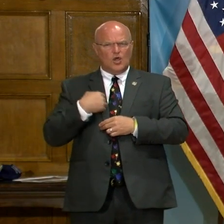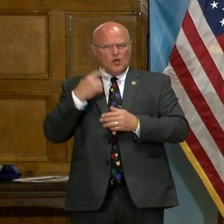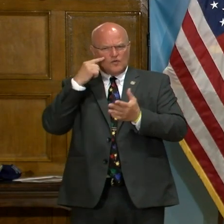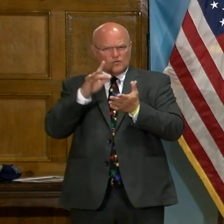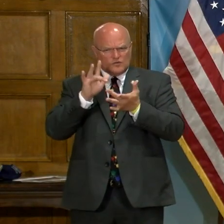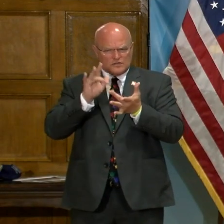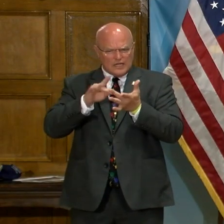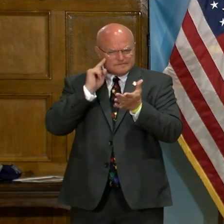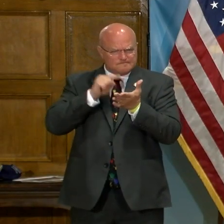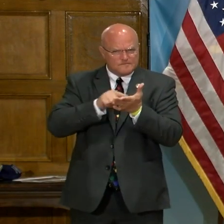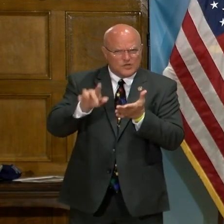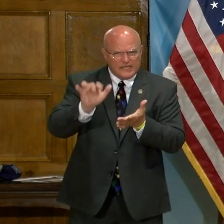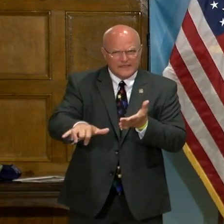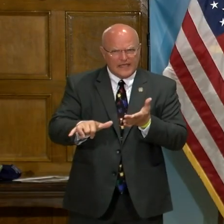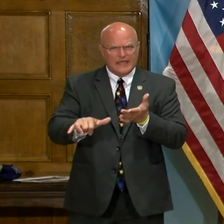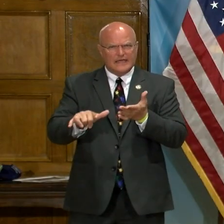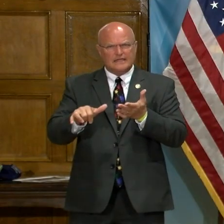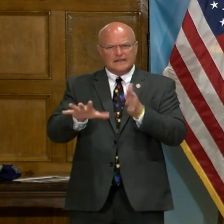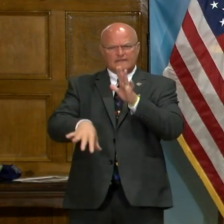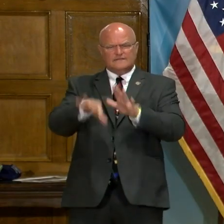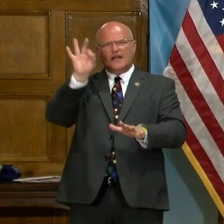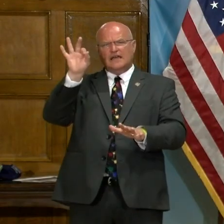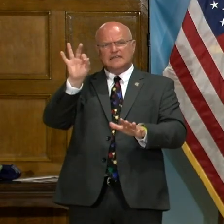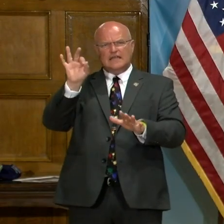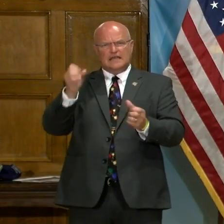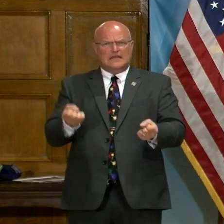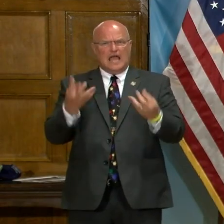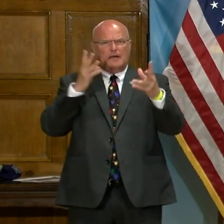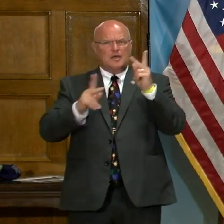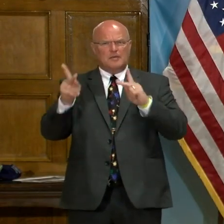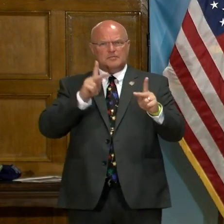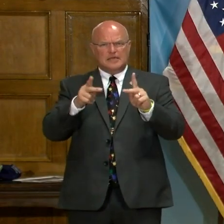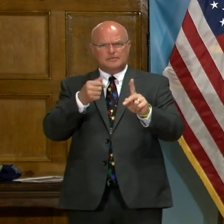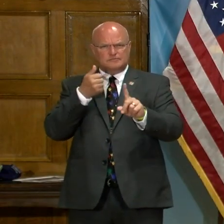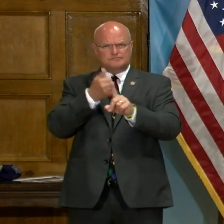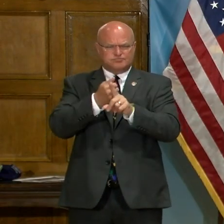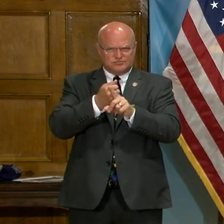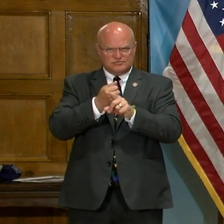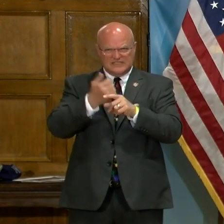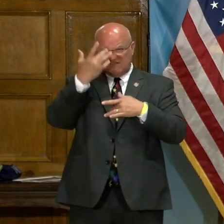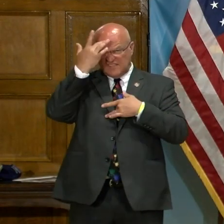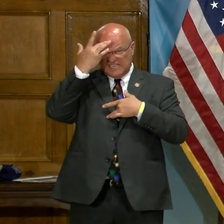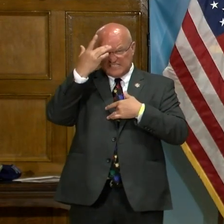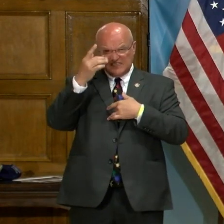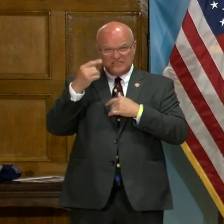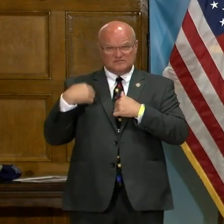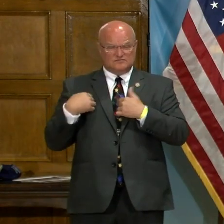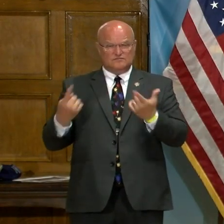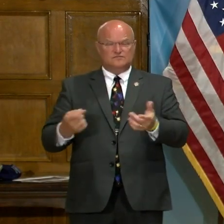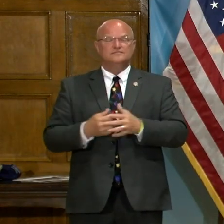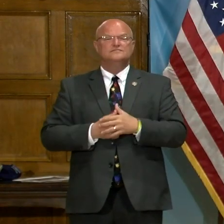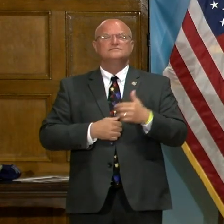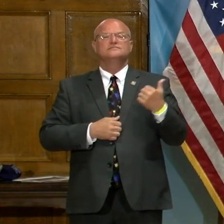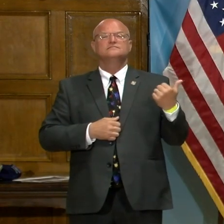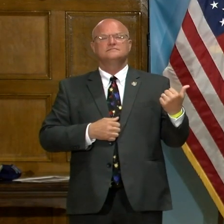traced that, done contract tracing to find out how many people got infected and so forth?